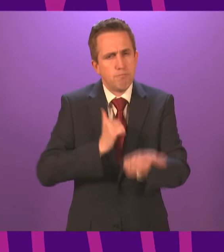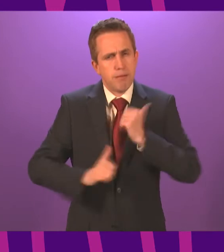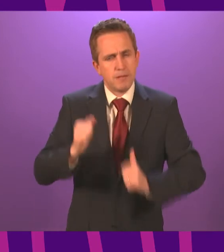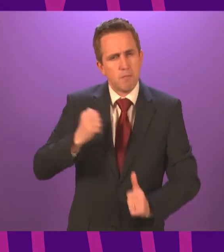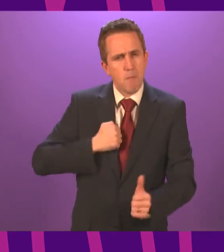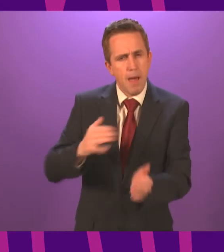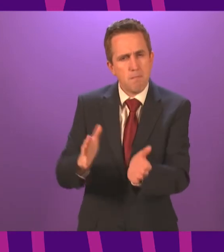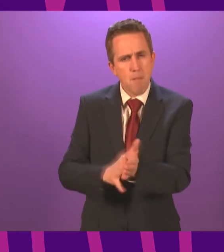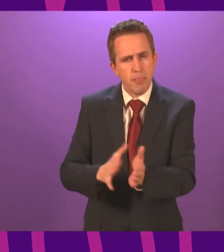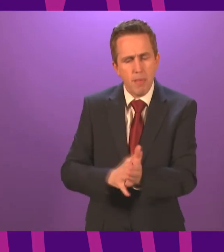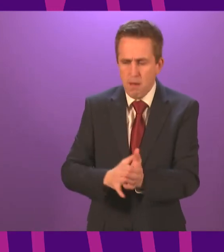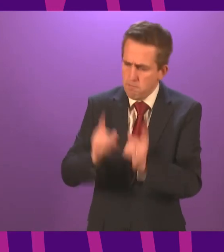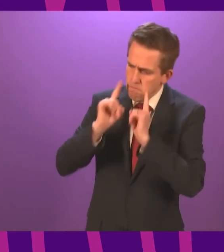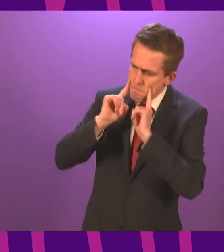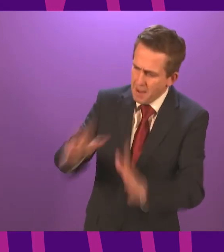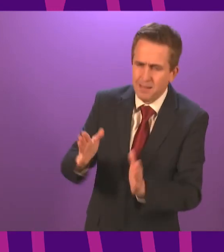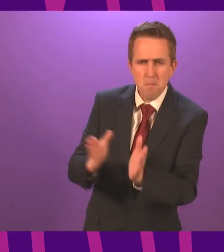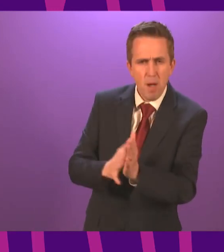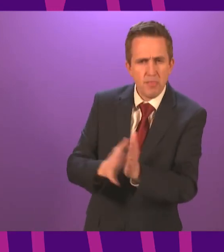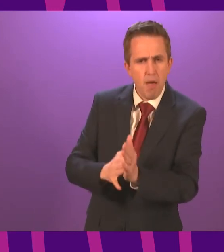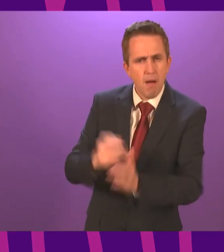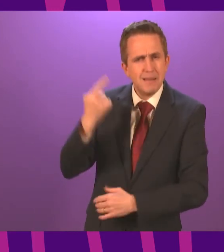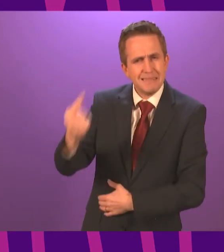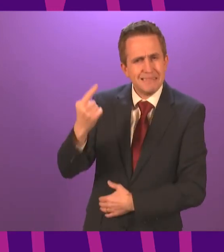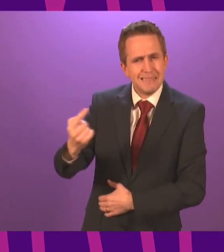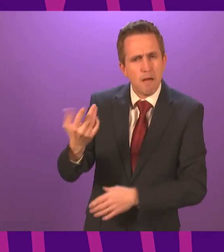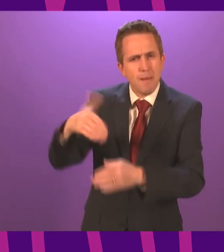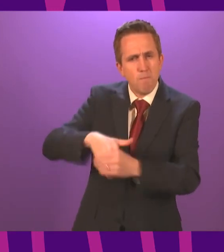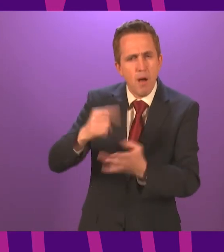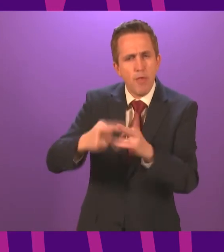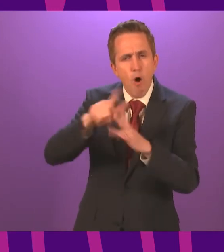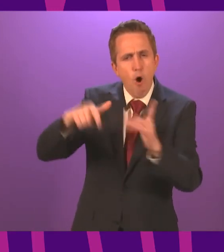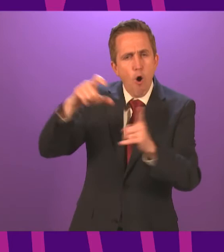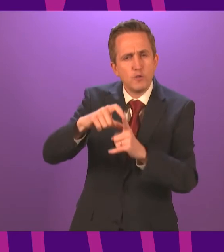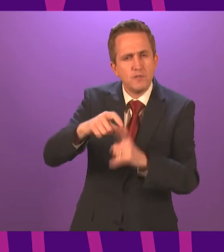mum, my amazing mother, who's been a volunteer on the Oxford vaccine trial.